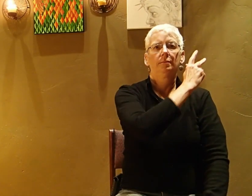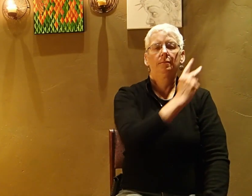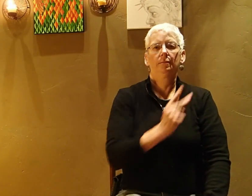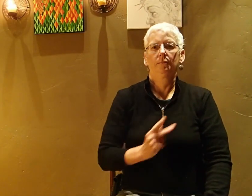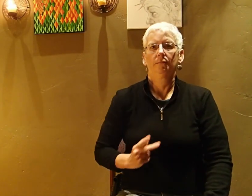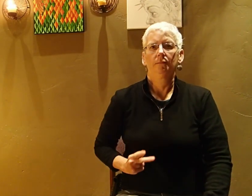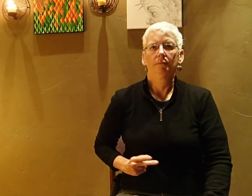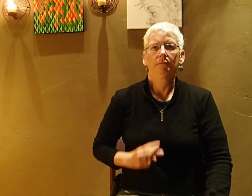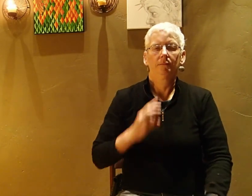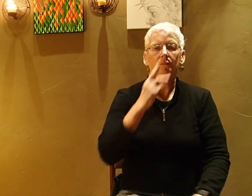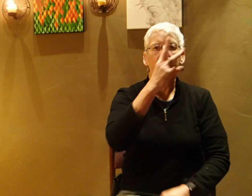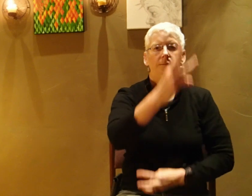King of the